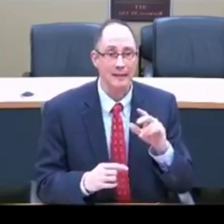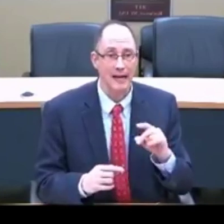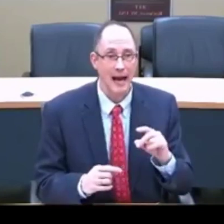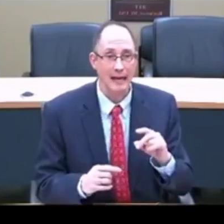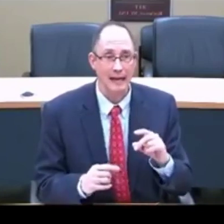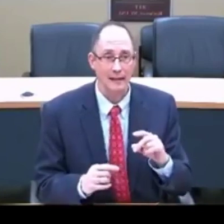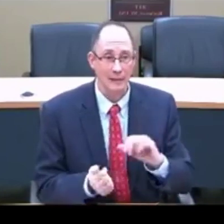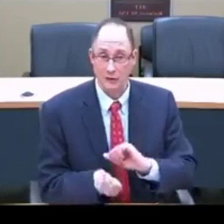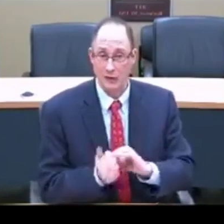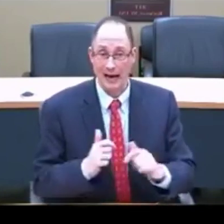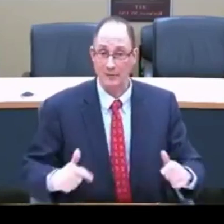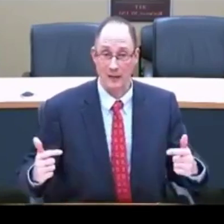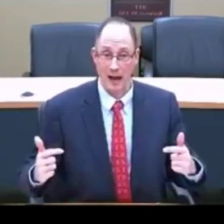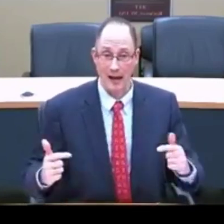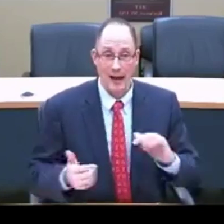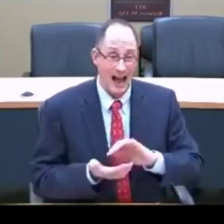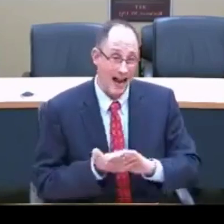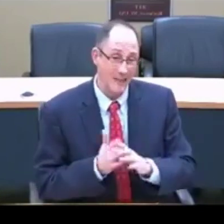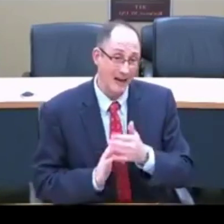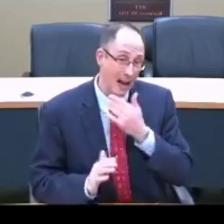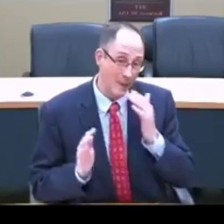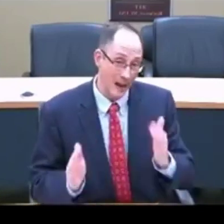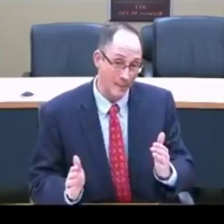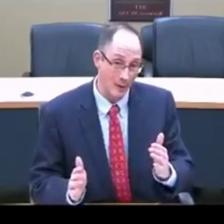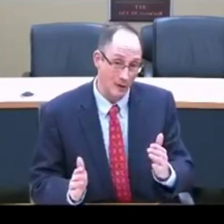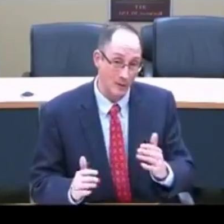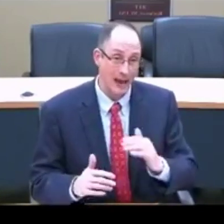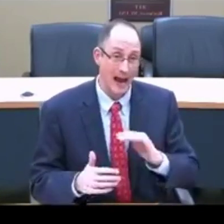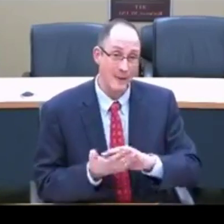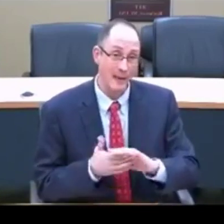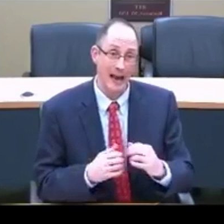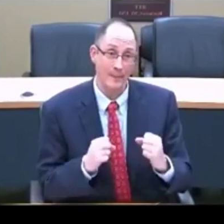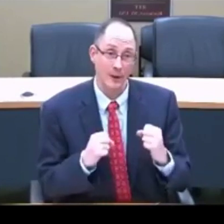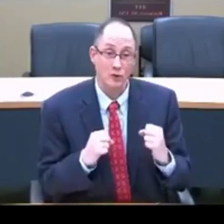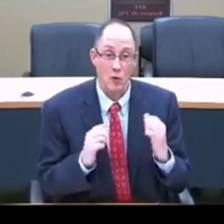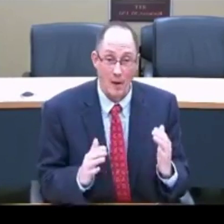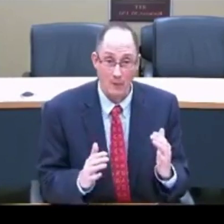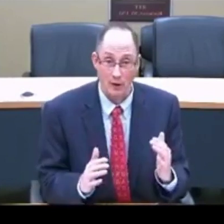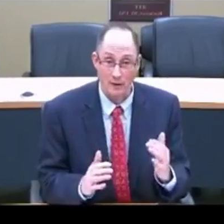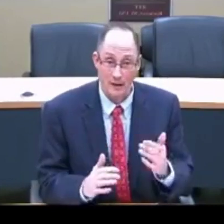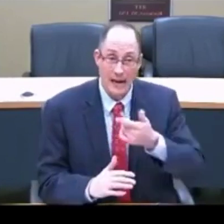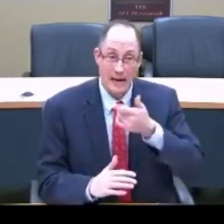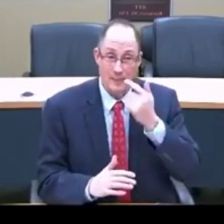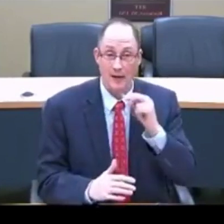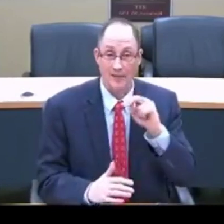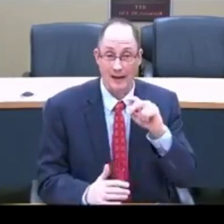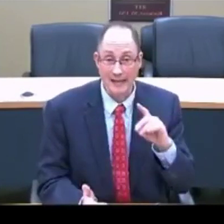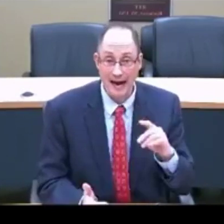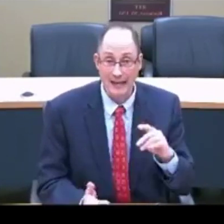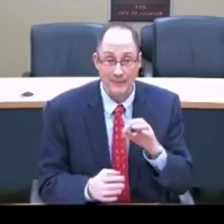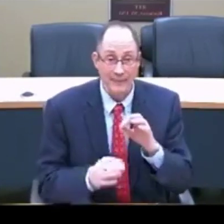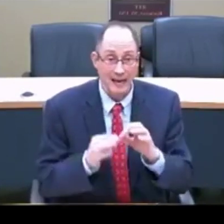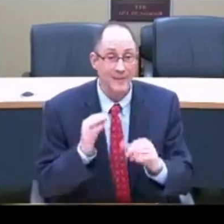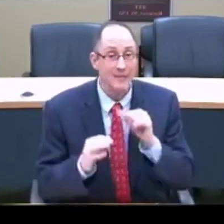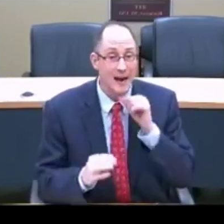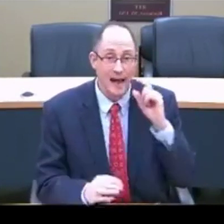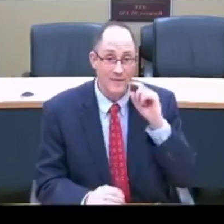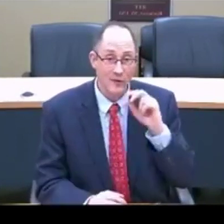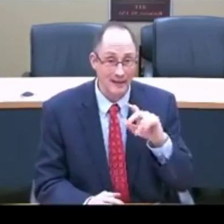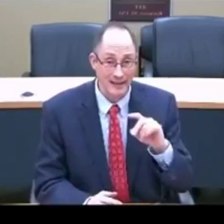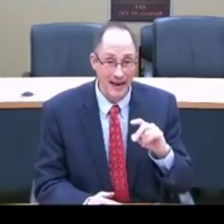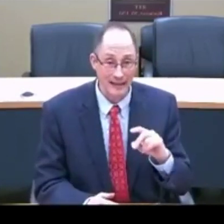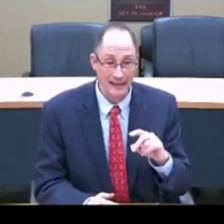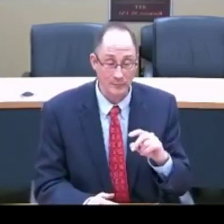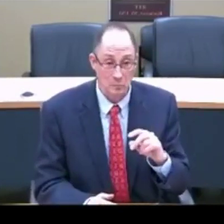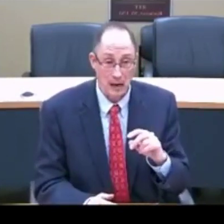NCHID changed my life. I became a better person. I became a strong person because of NCHID. mean, if not for